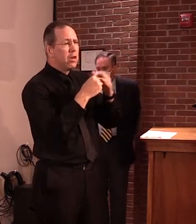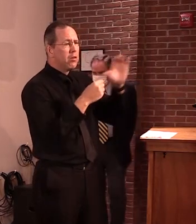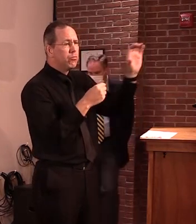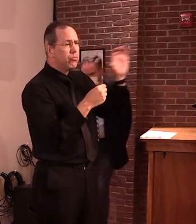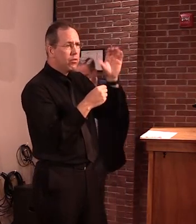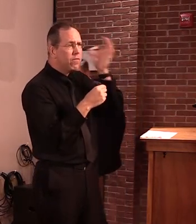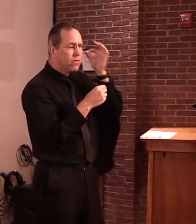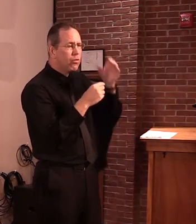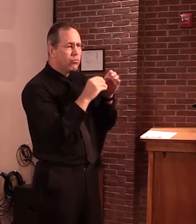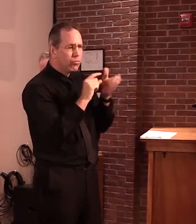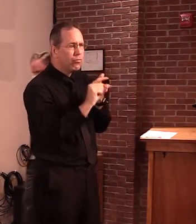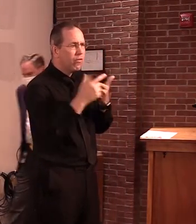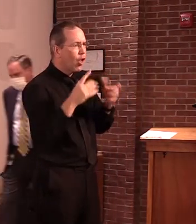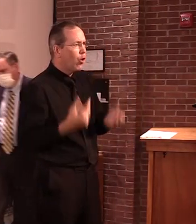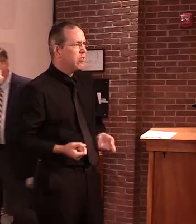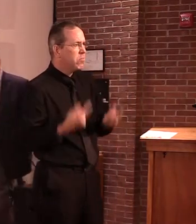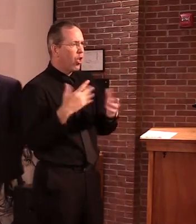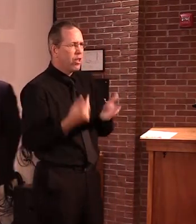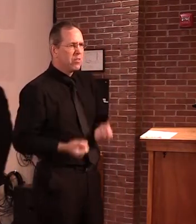Secretary French?